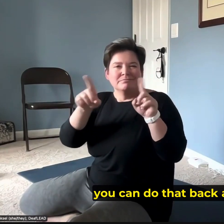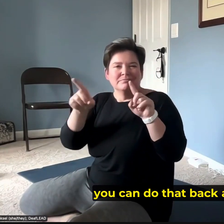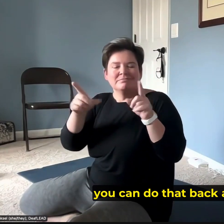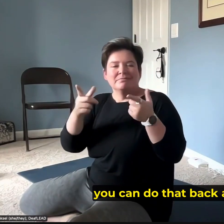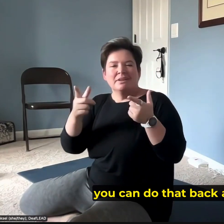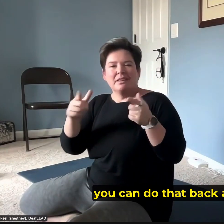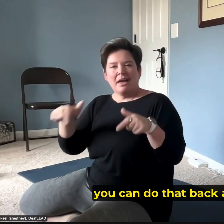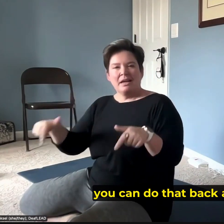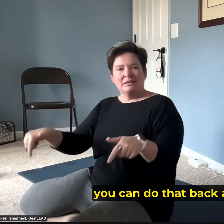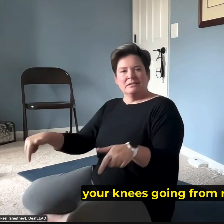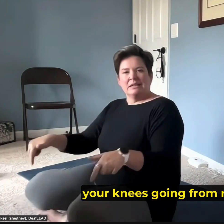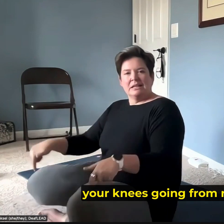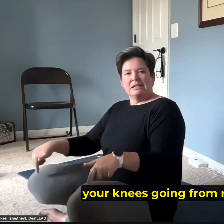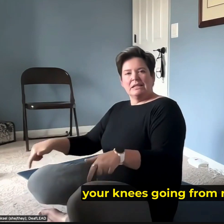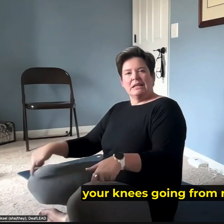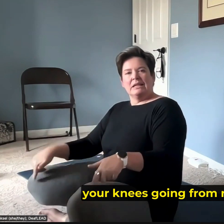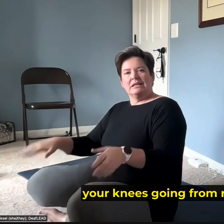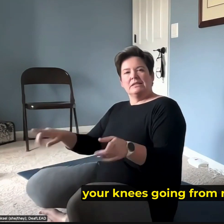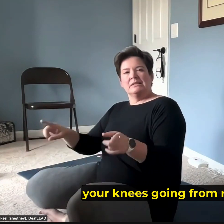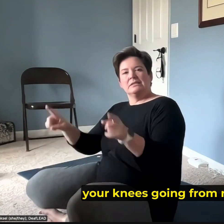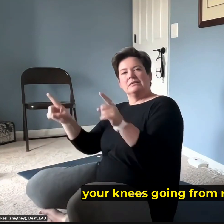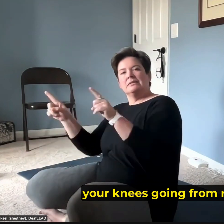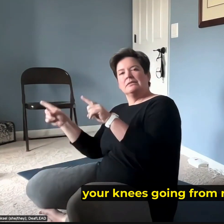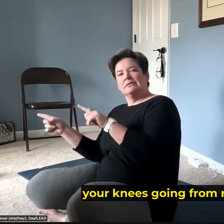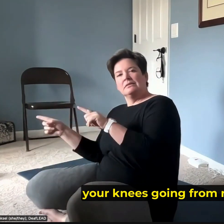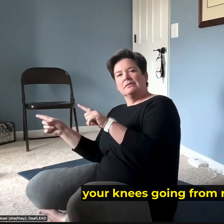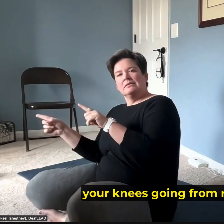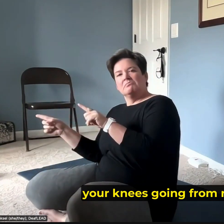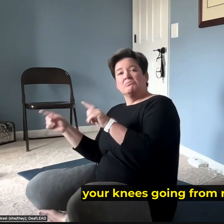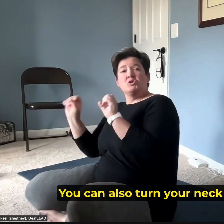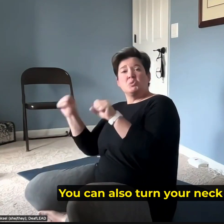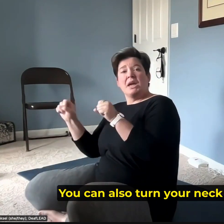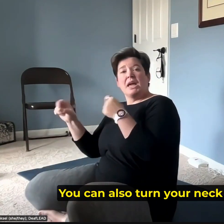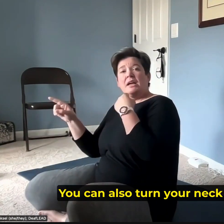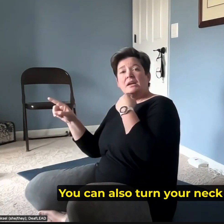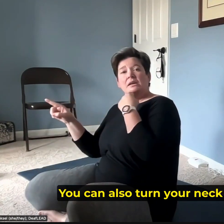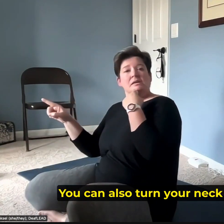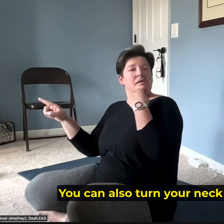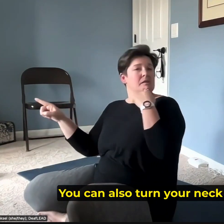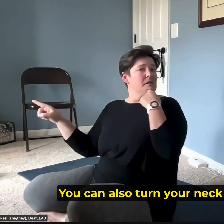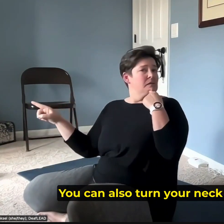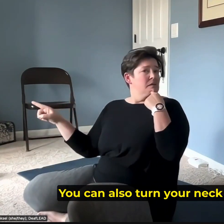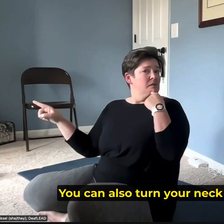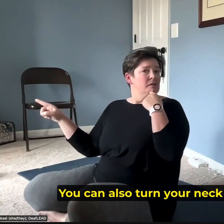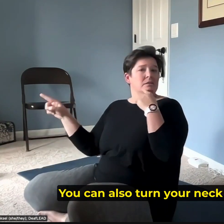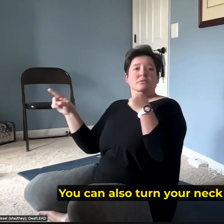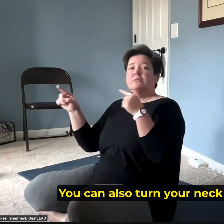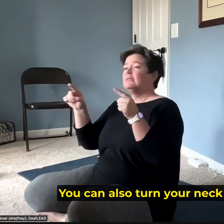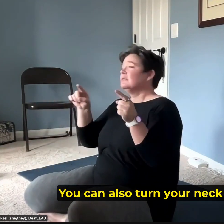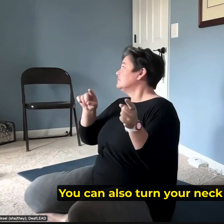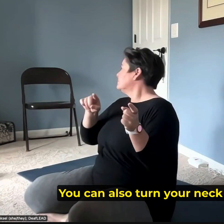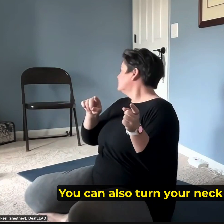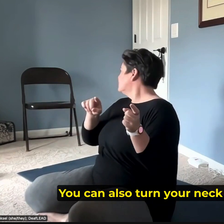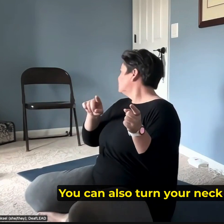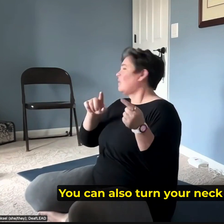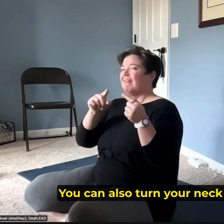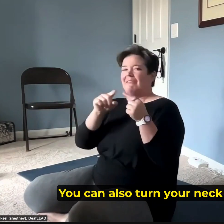that back and forth, your knees going from right to left. You can also turn your neck in the